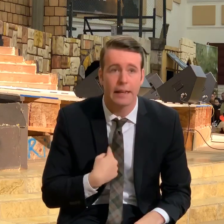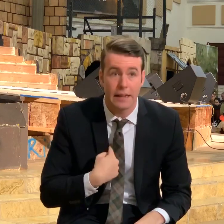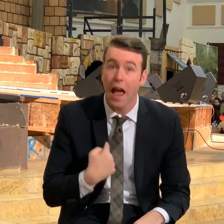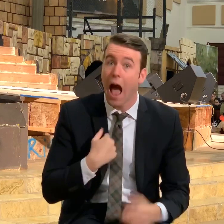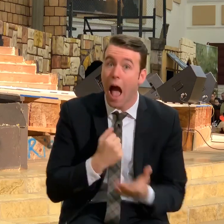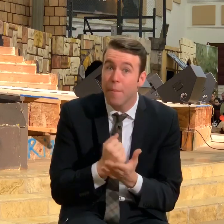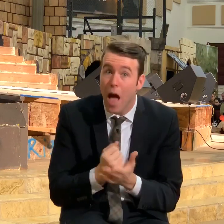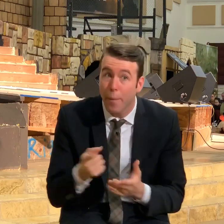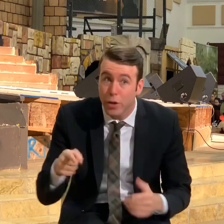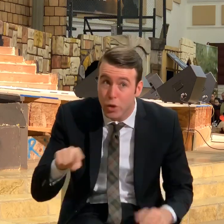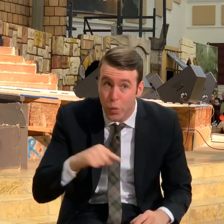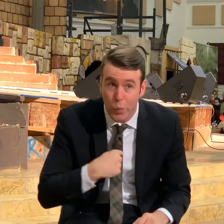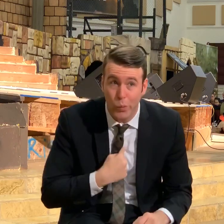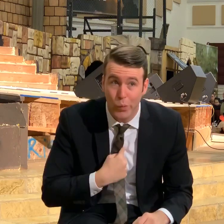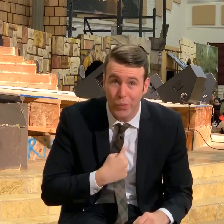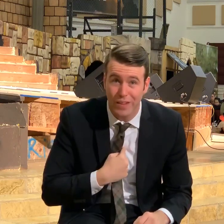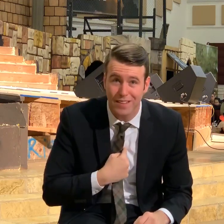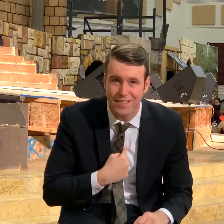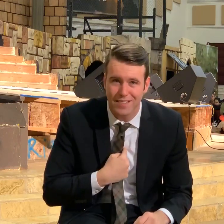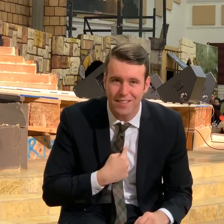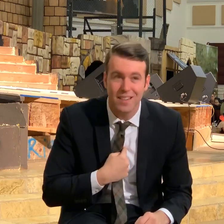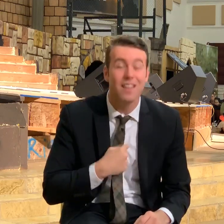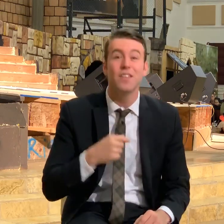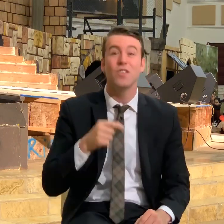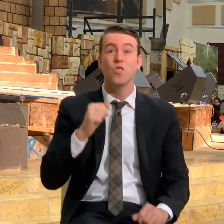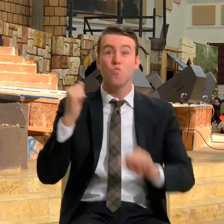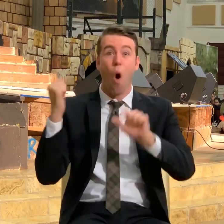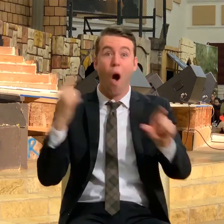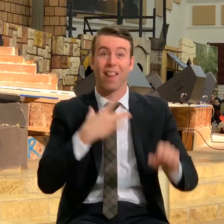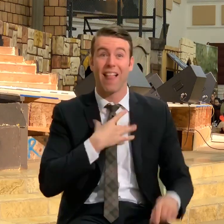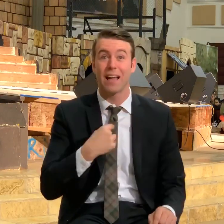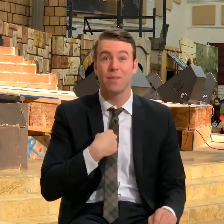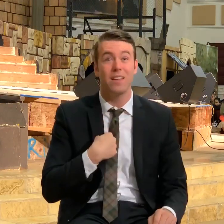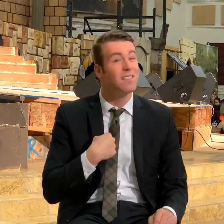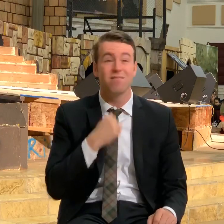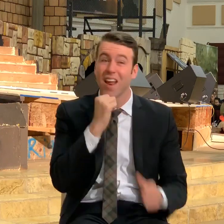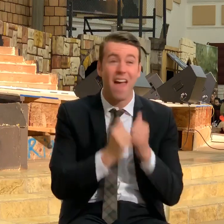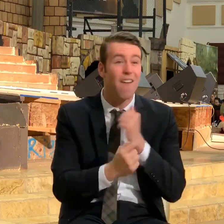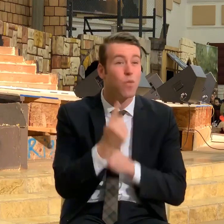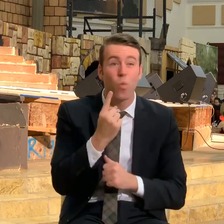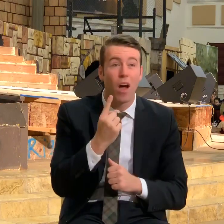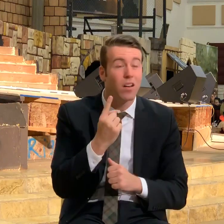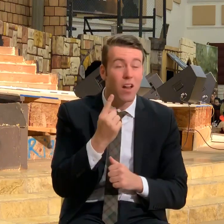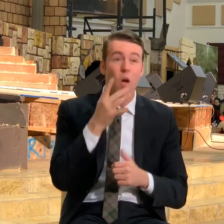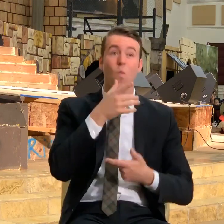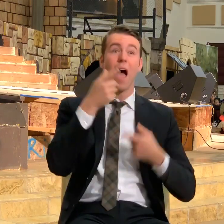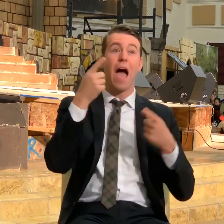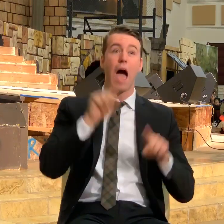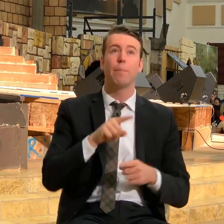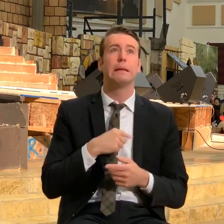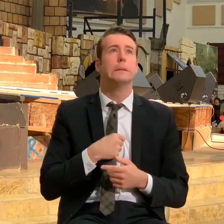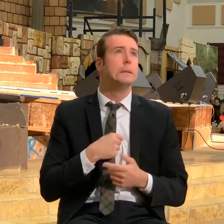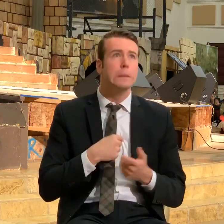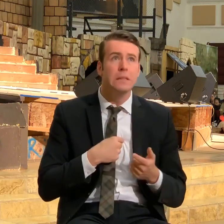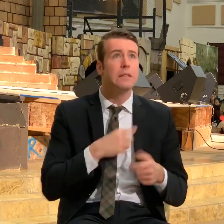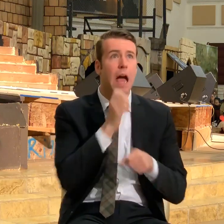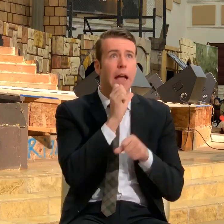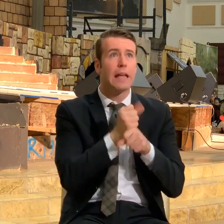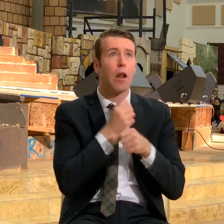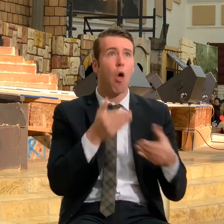I'm helping you right now. You're going to lose some people in life just because y'all don't get along.